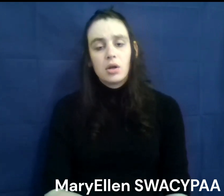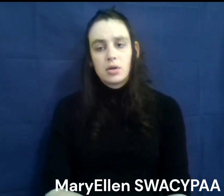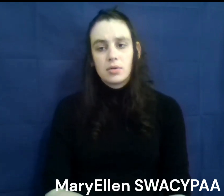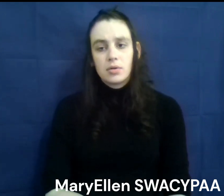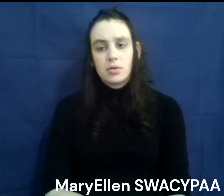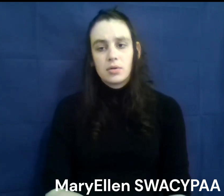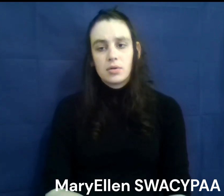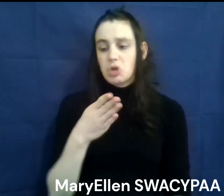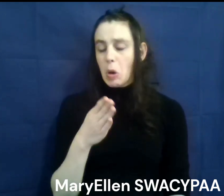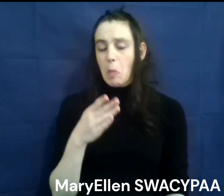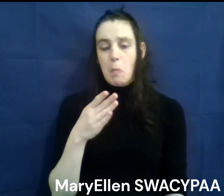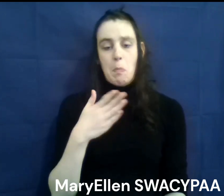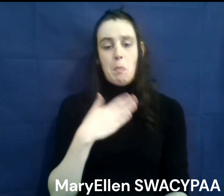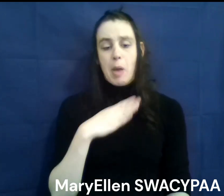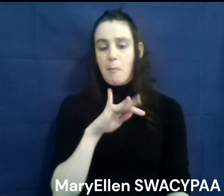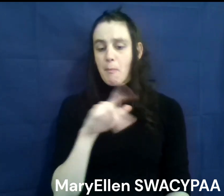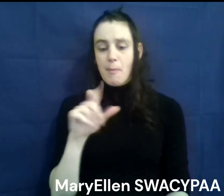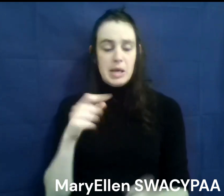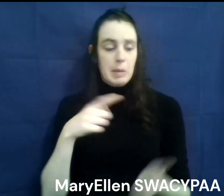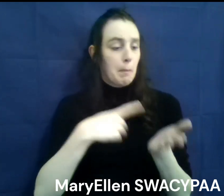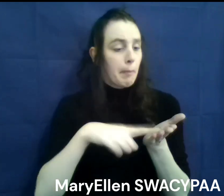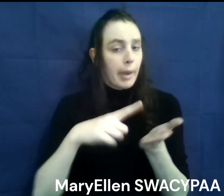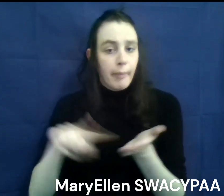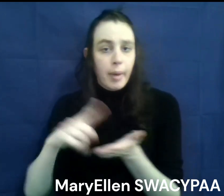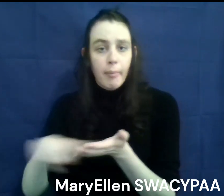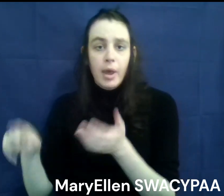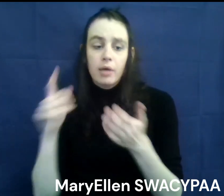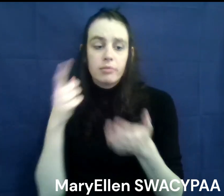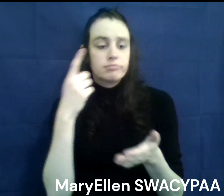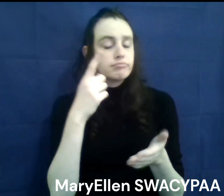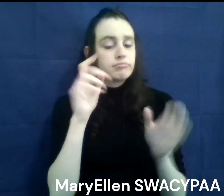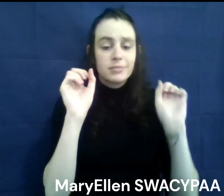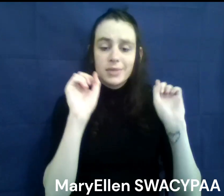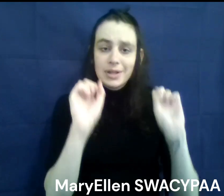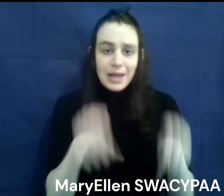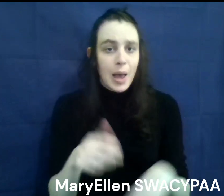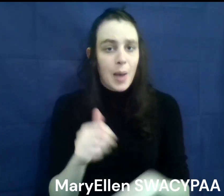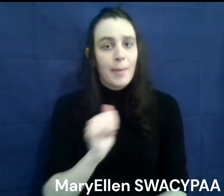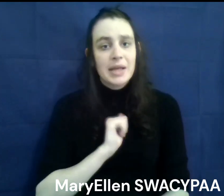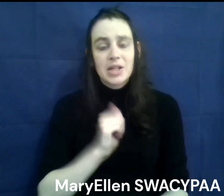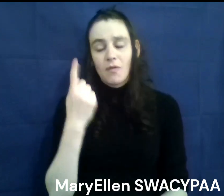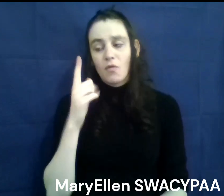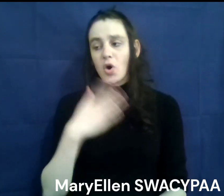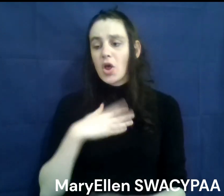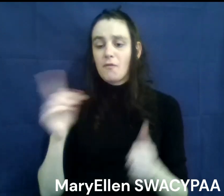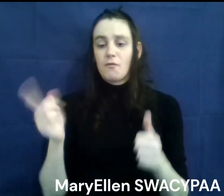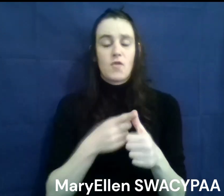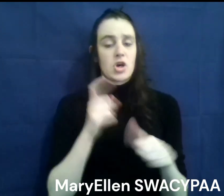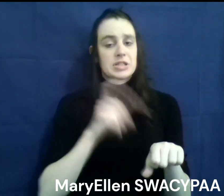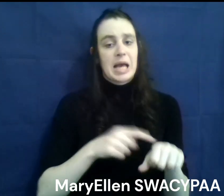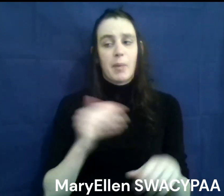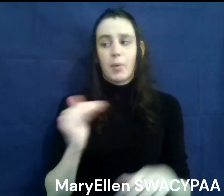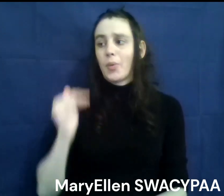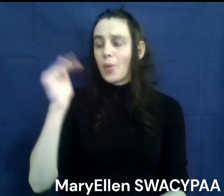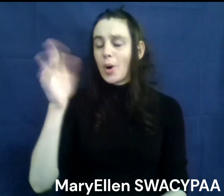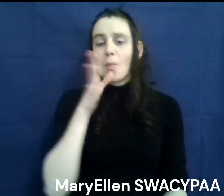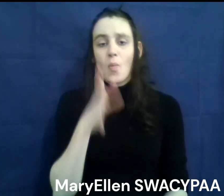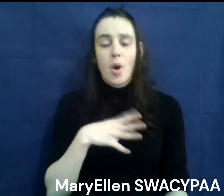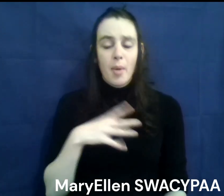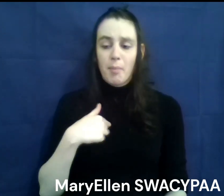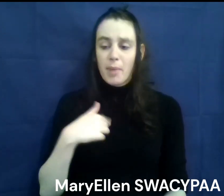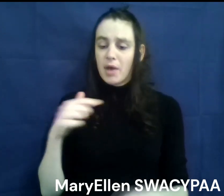pays my bills, and I can pay all my bills on my own for the first time as a grown-up woman. I am fully